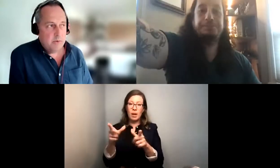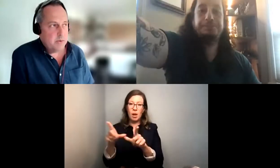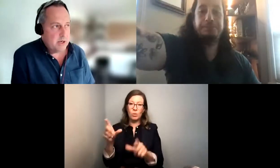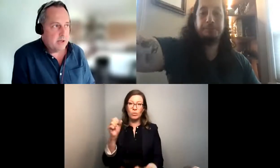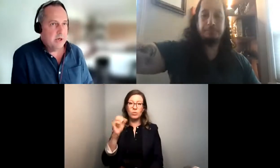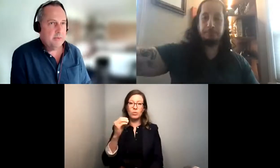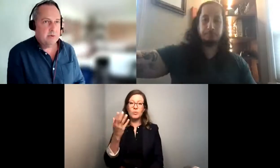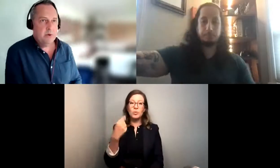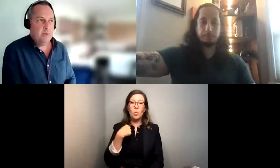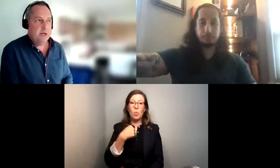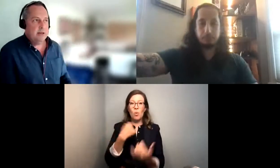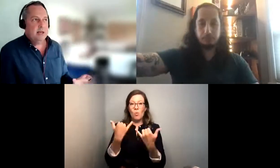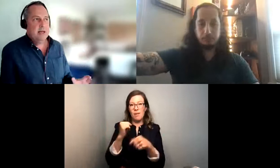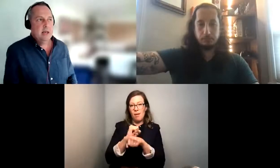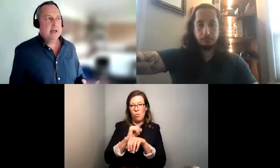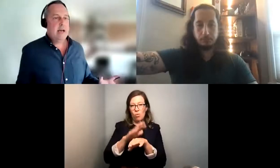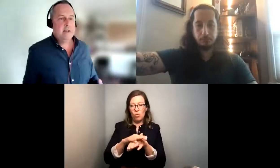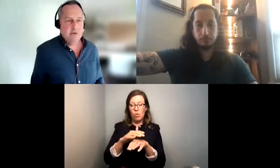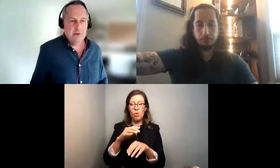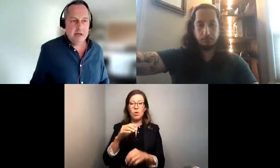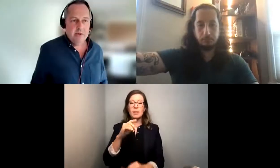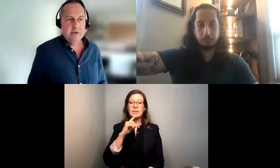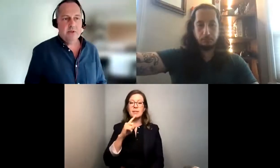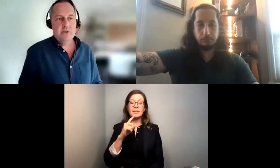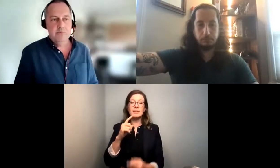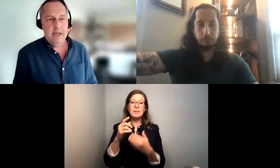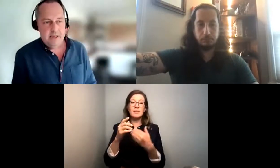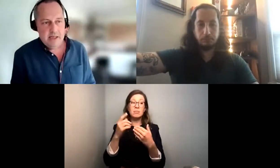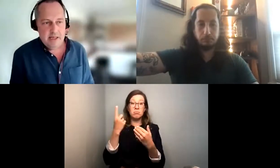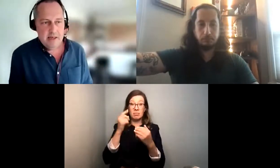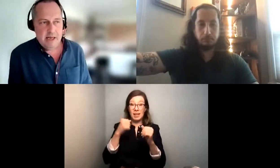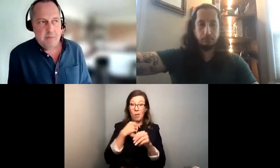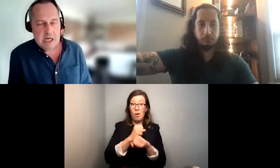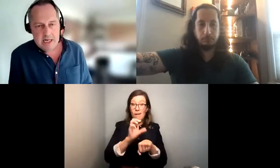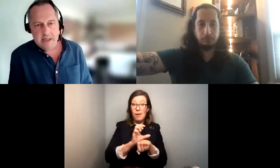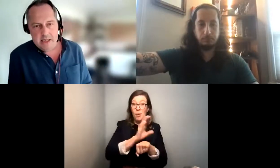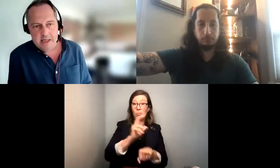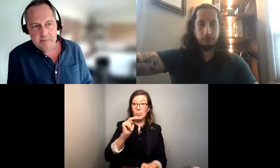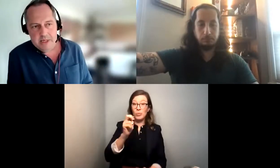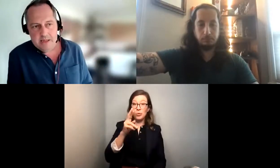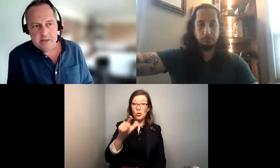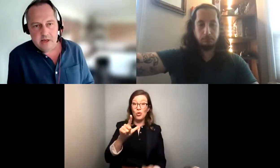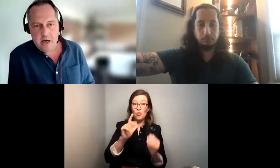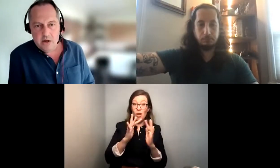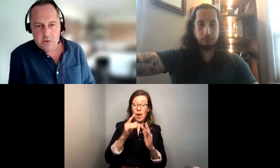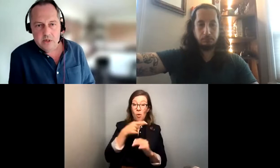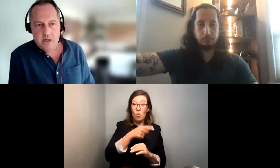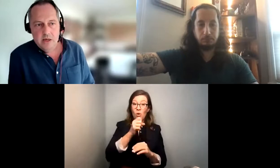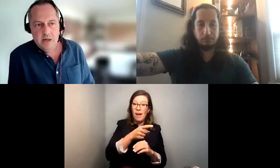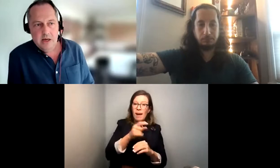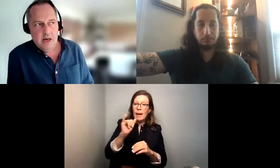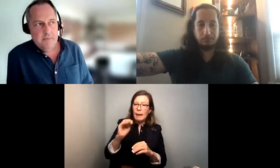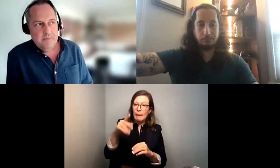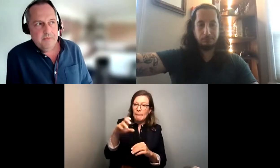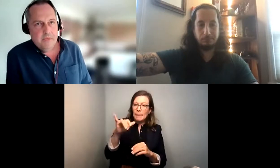well, what we're working on at the moment is whether we can get the neural networks to basically implicitly build their own